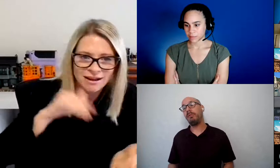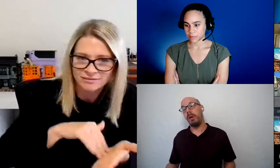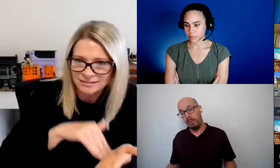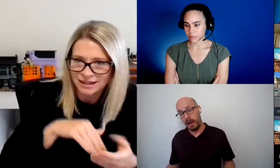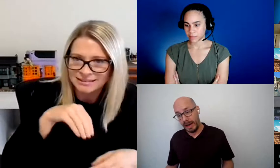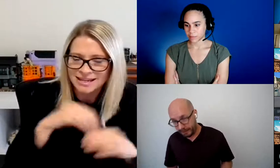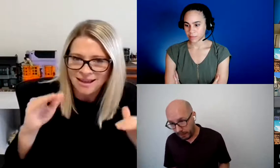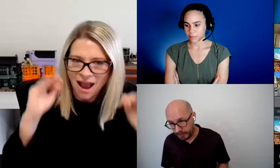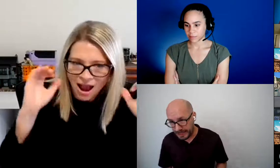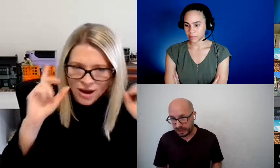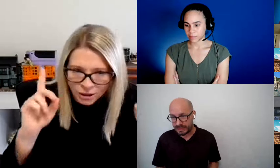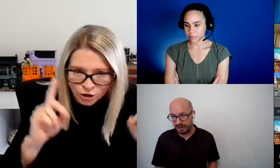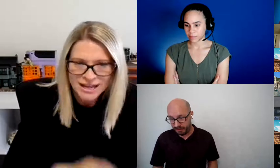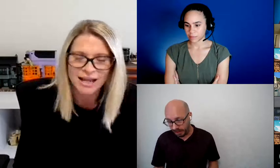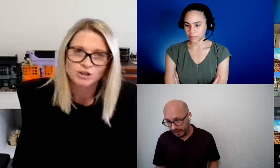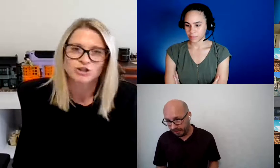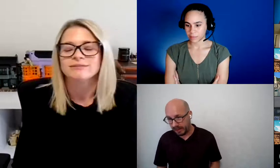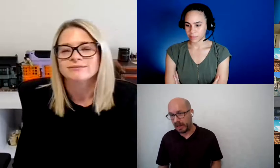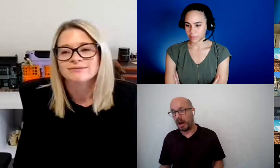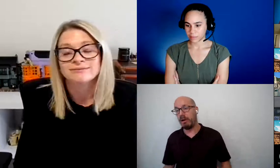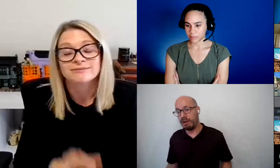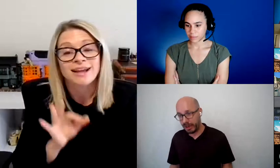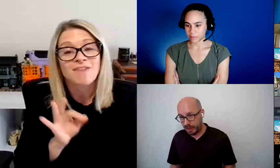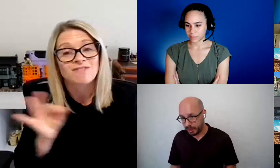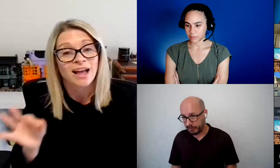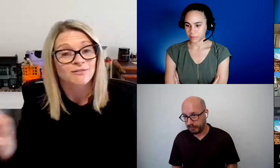So I ended up teaching deaf studies in higher education.